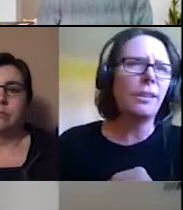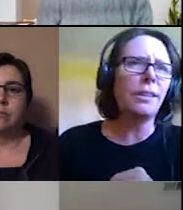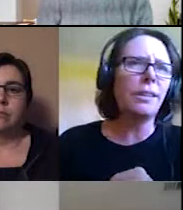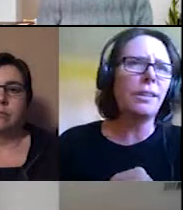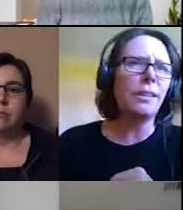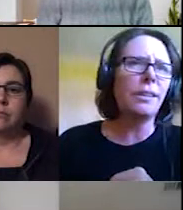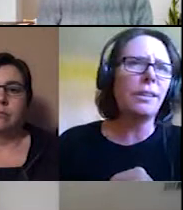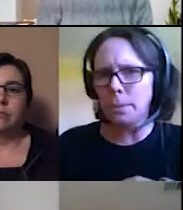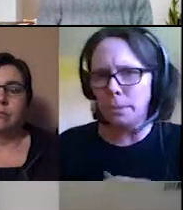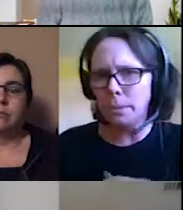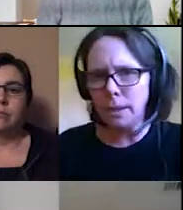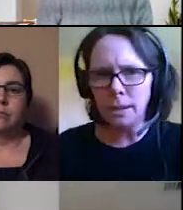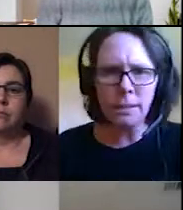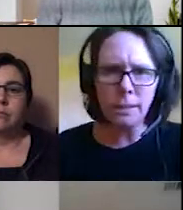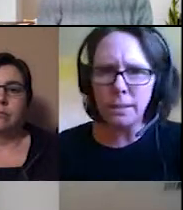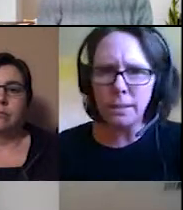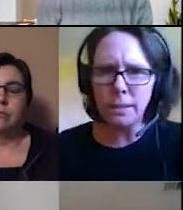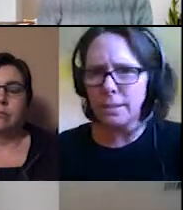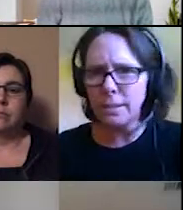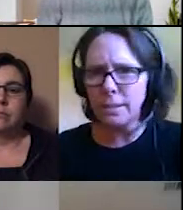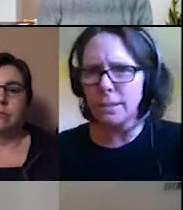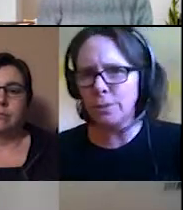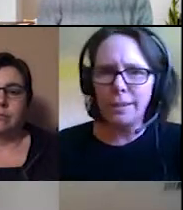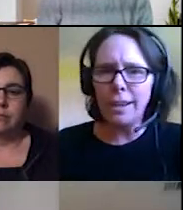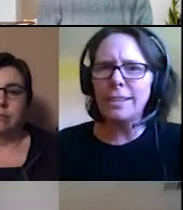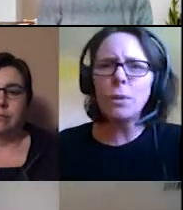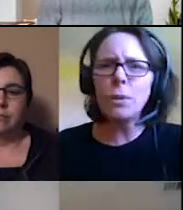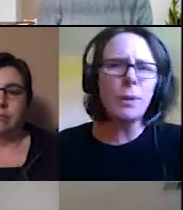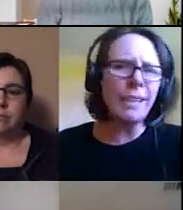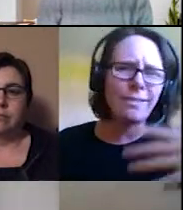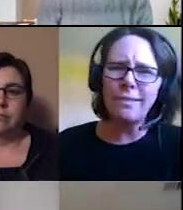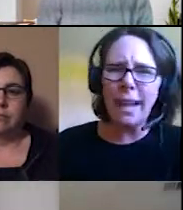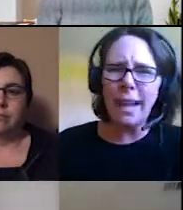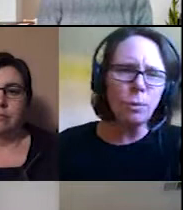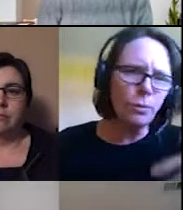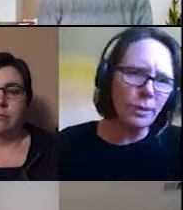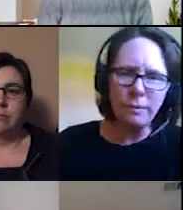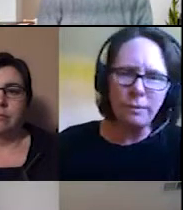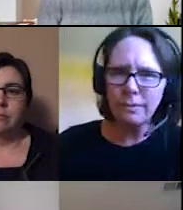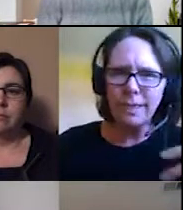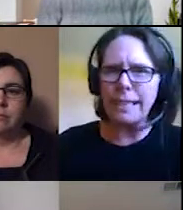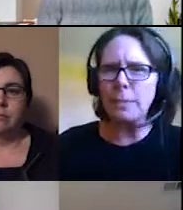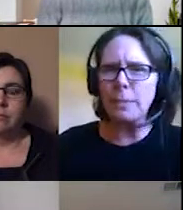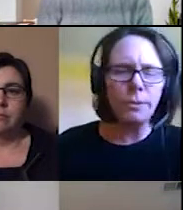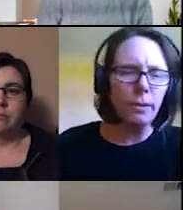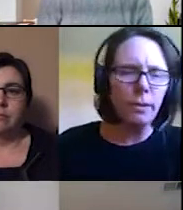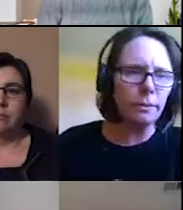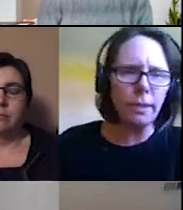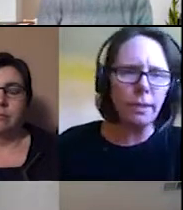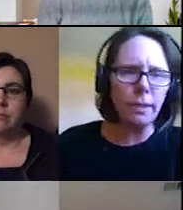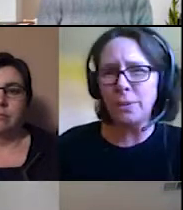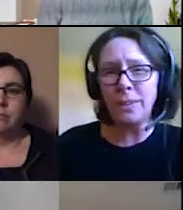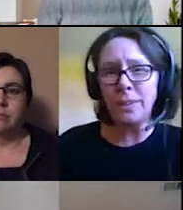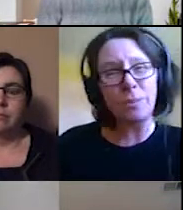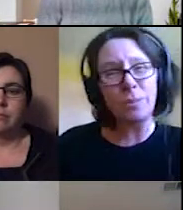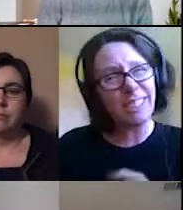So the sign for capsicum and the sign for there's lots of books with animals, emus, and